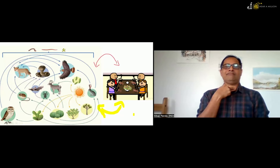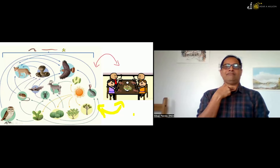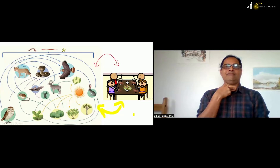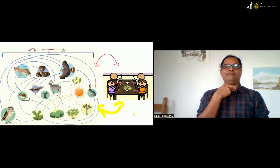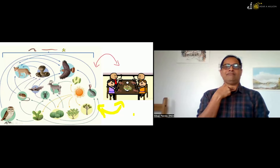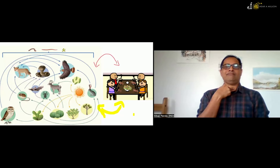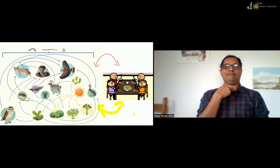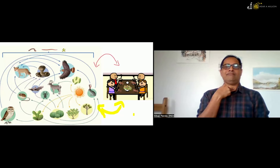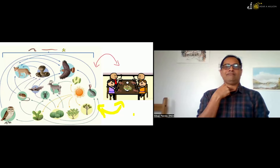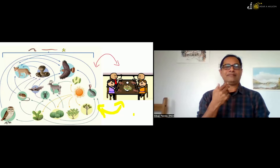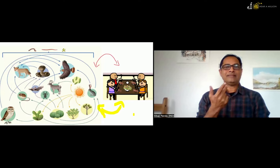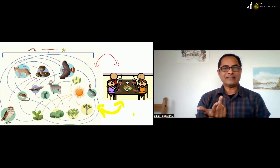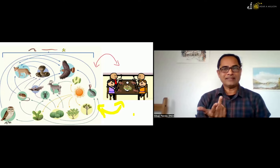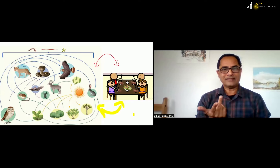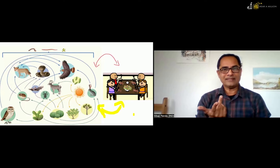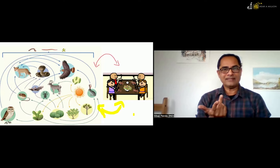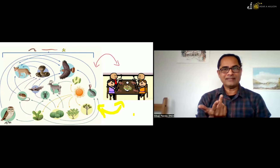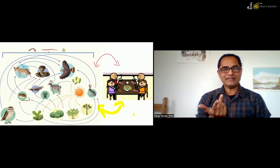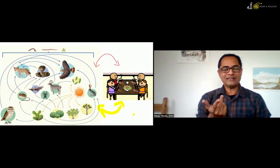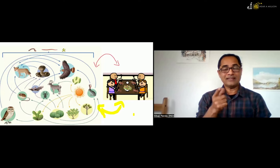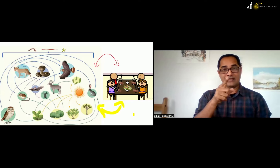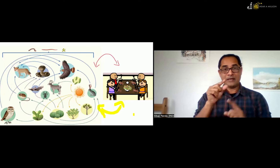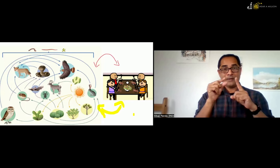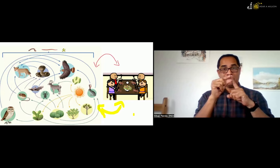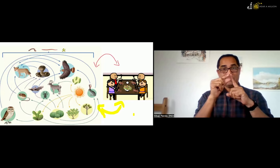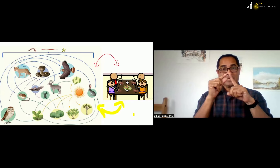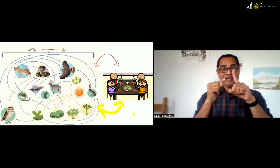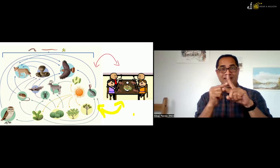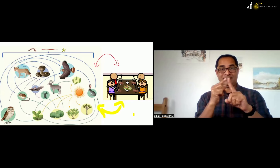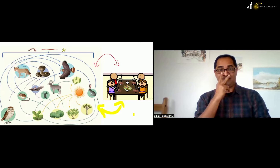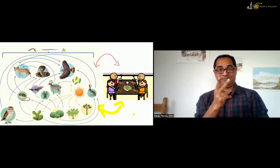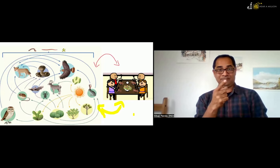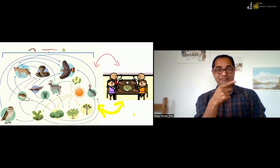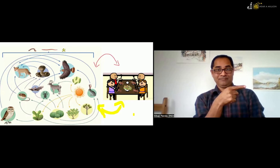kid to a deaf school because there are no quality deaf schools.